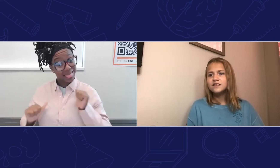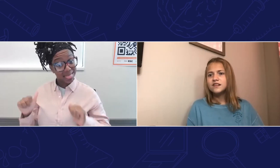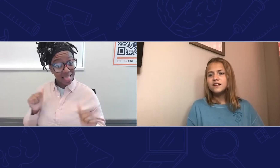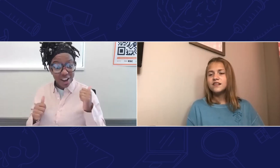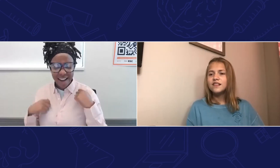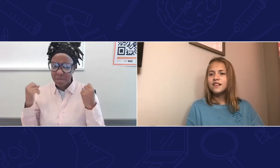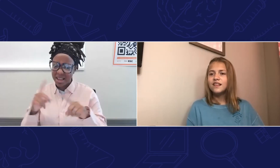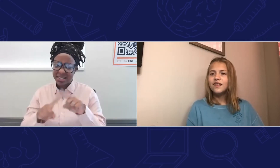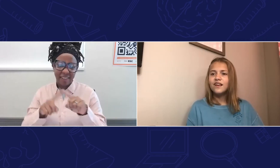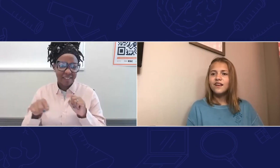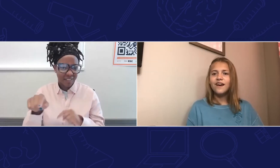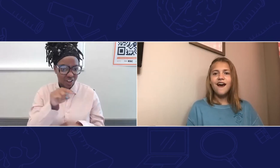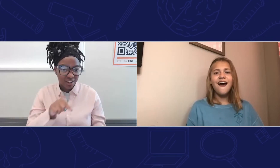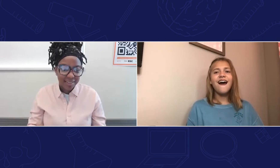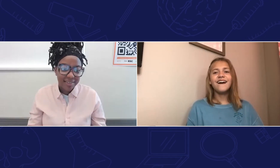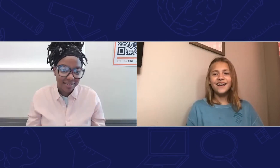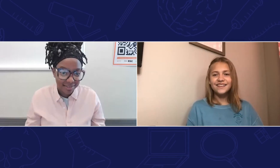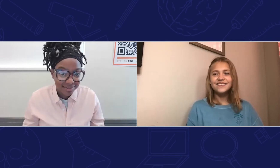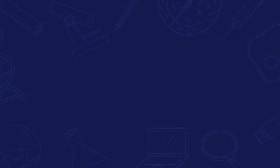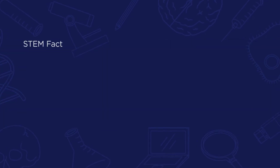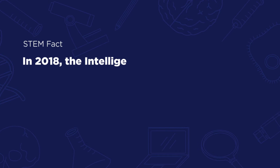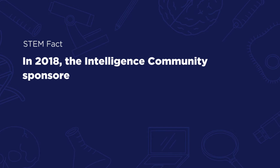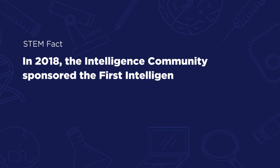theater. They have many different majors.